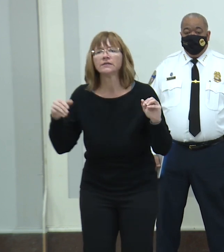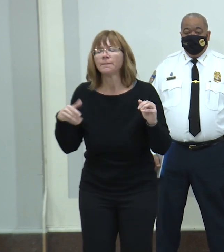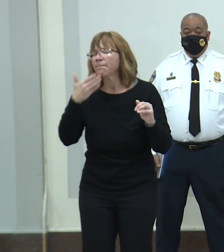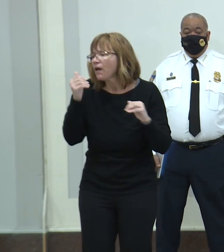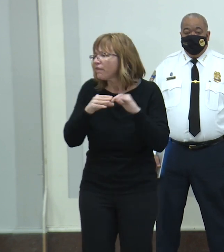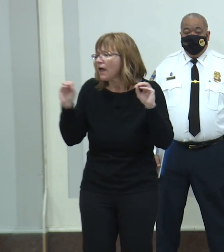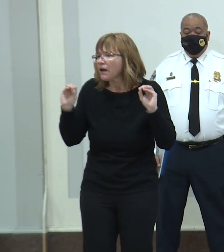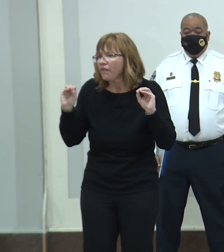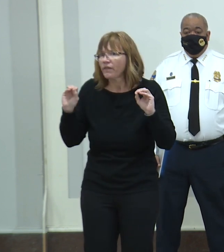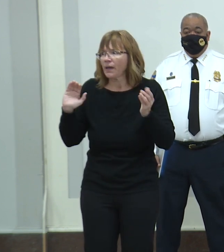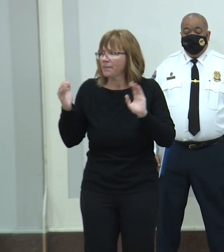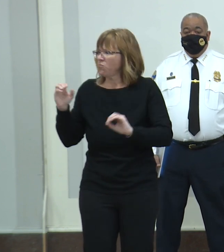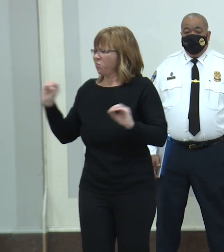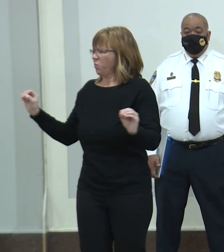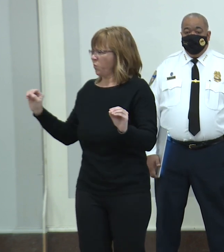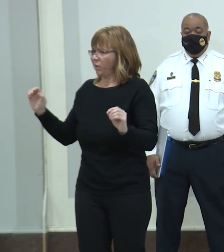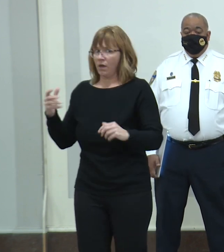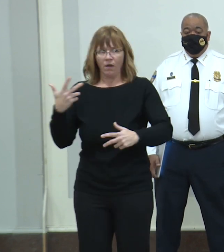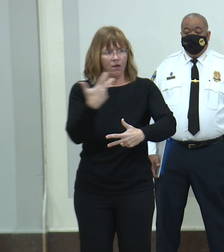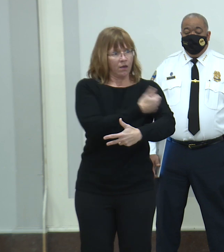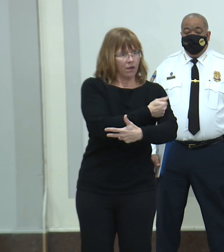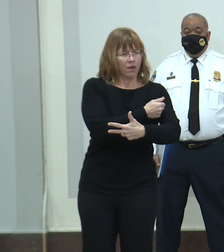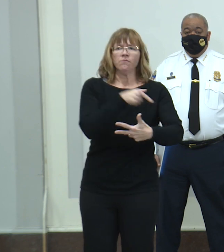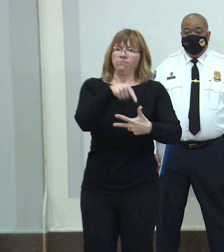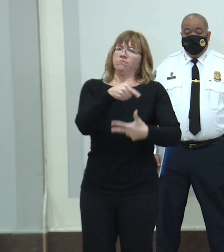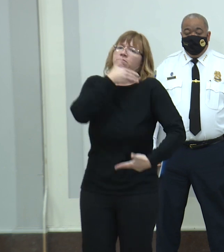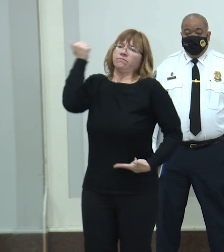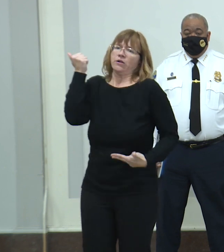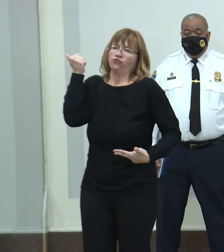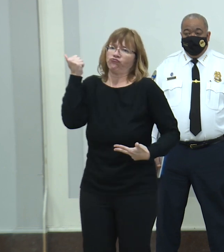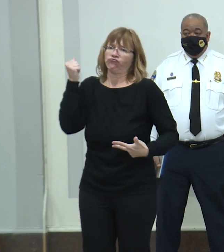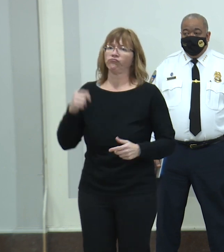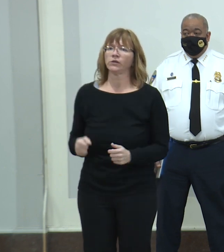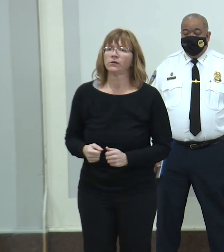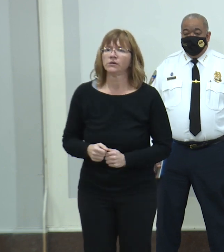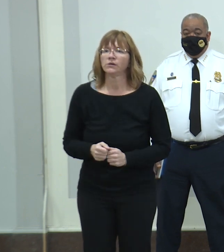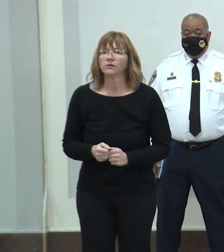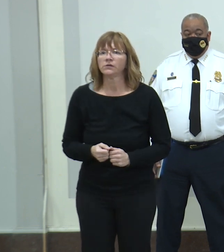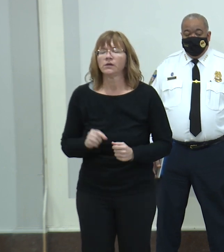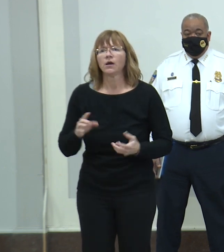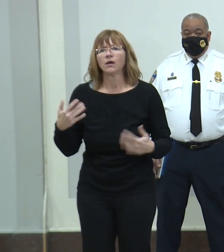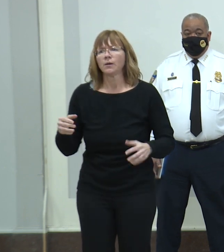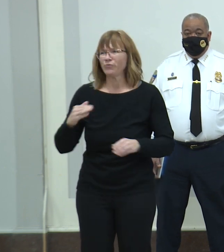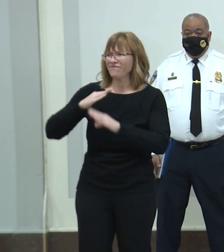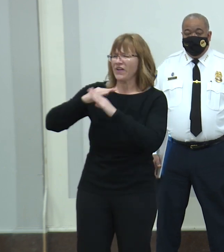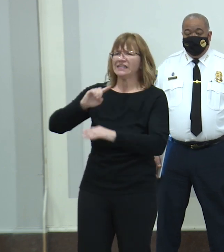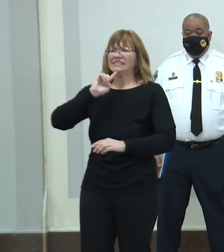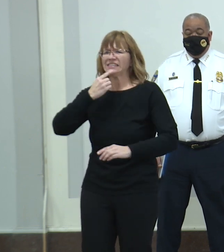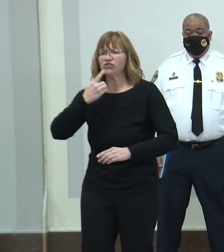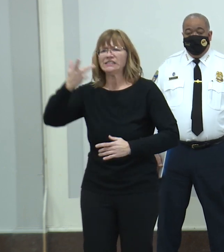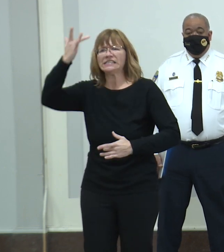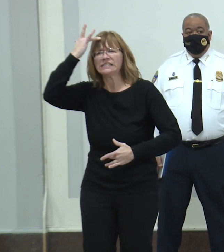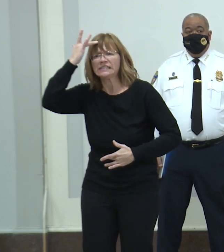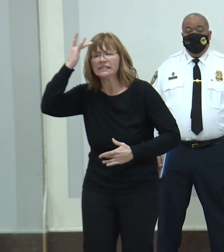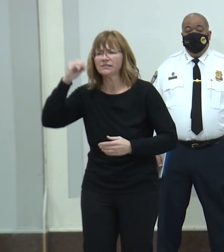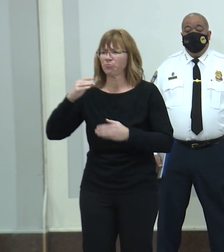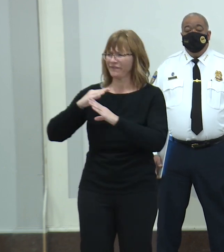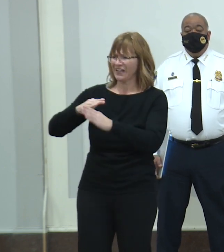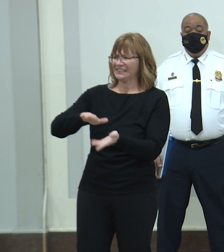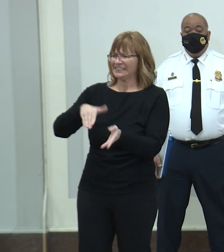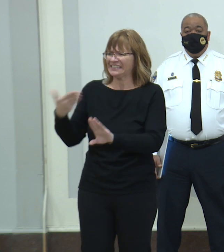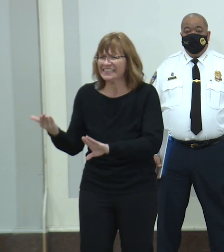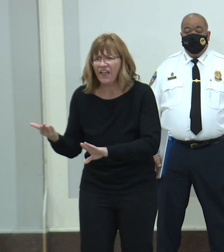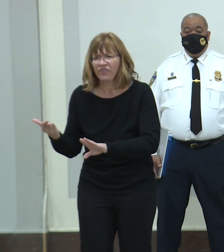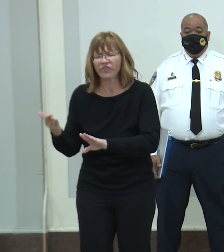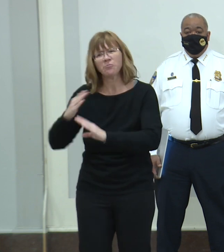vaccines have been proven effective at preventing serious illness, hospitalization, and death from COVID-19. Having different